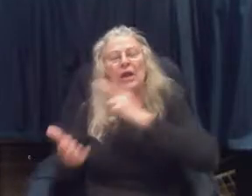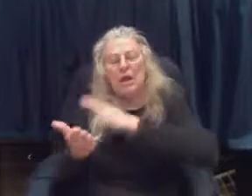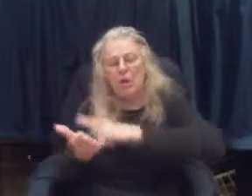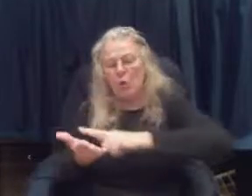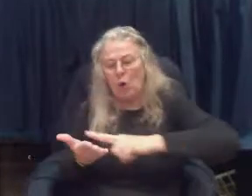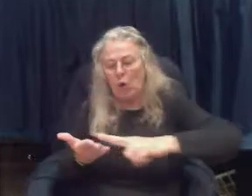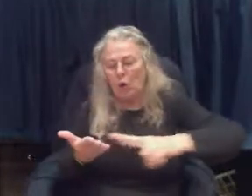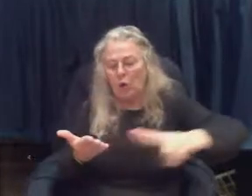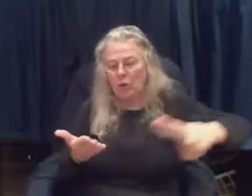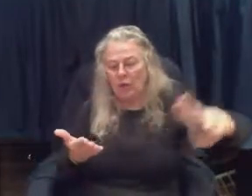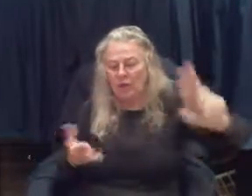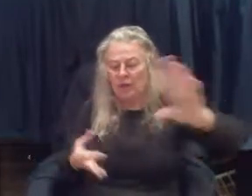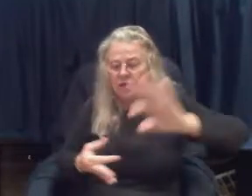Sweet Holy